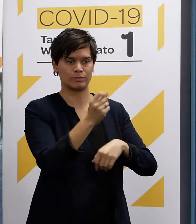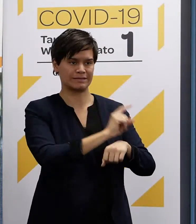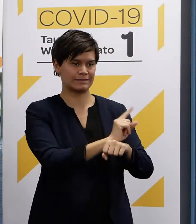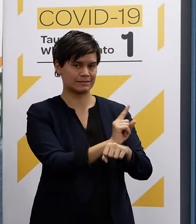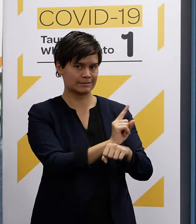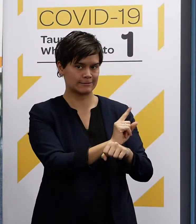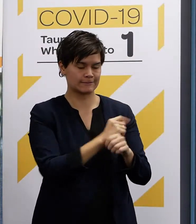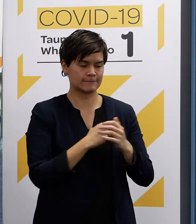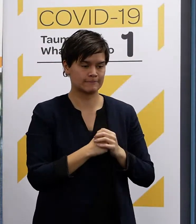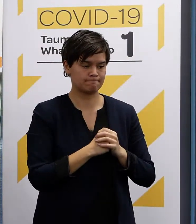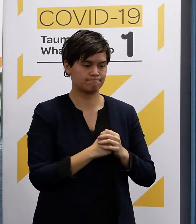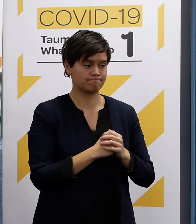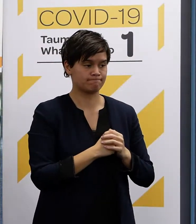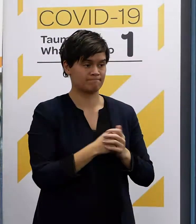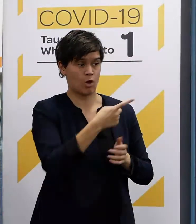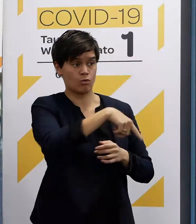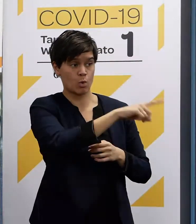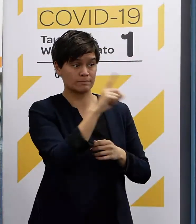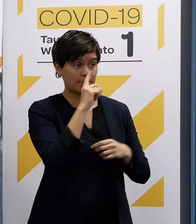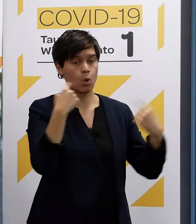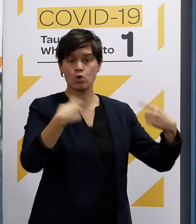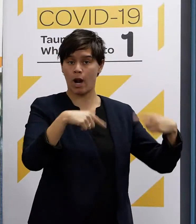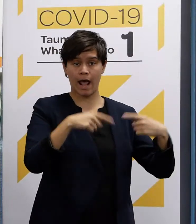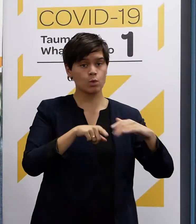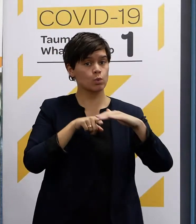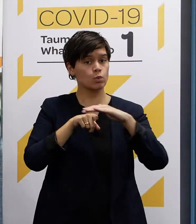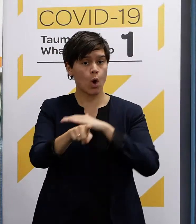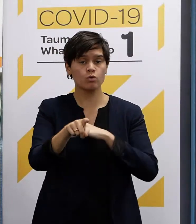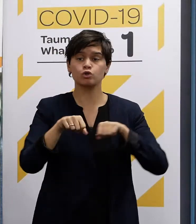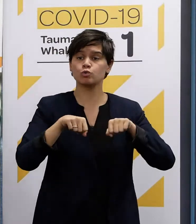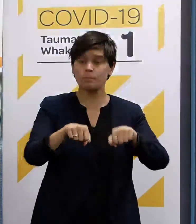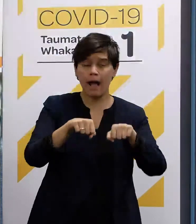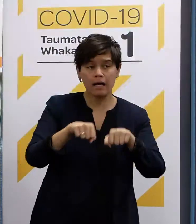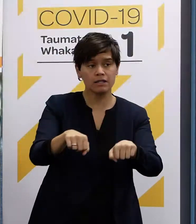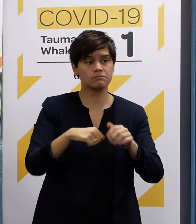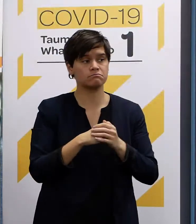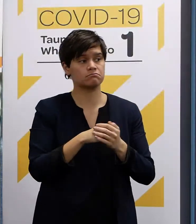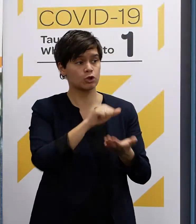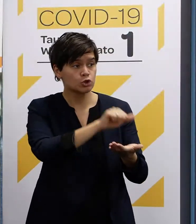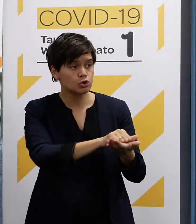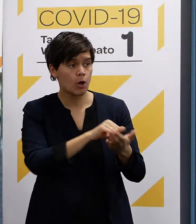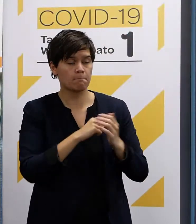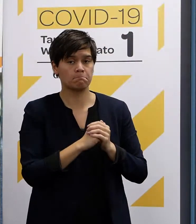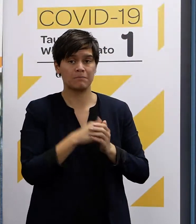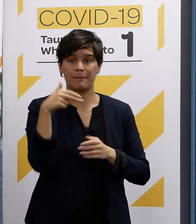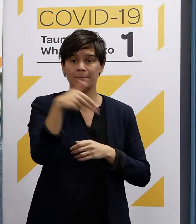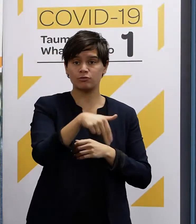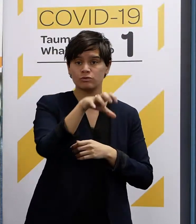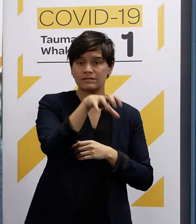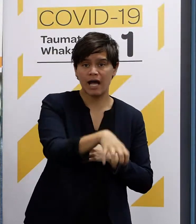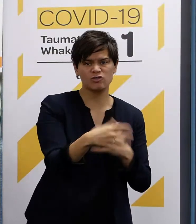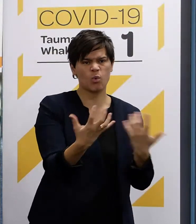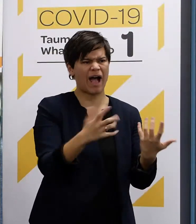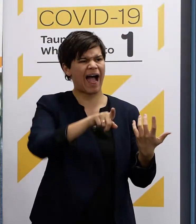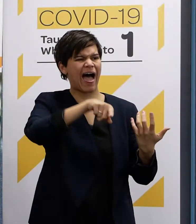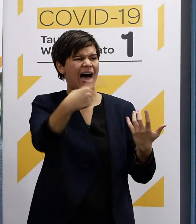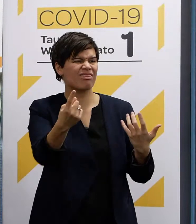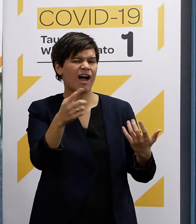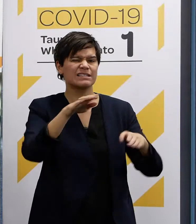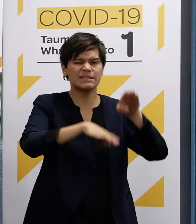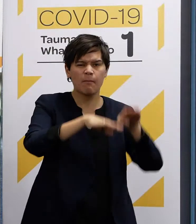Not attending supermarkets, shops, petrol stations, or any other similar services during this